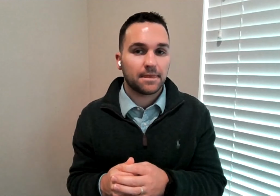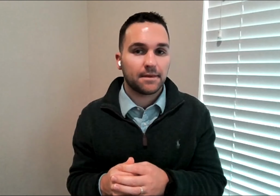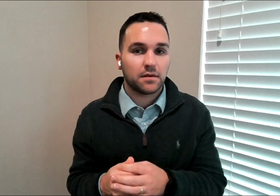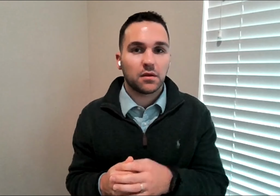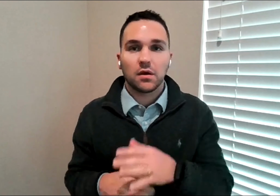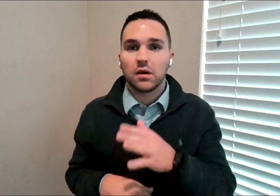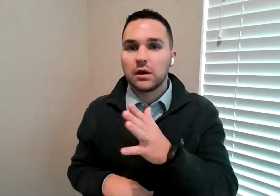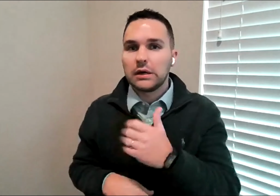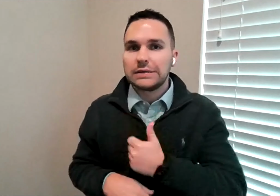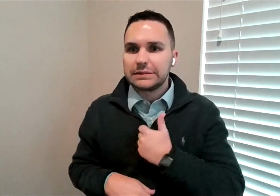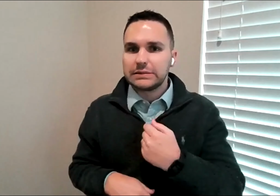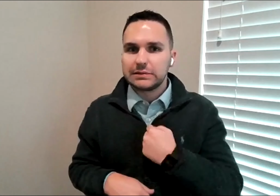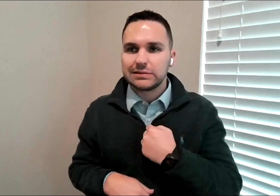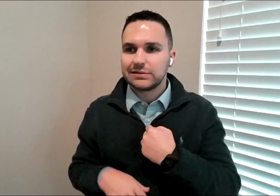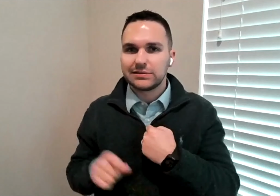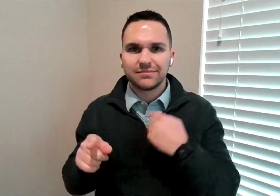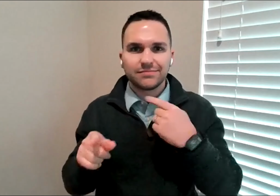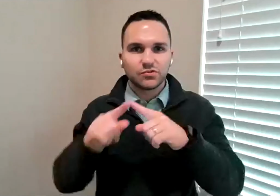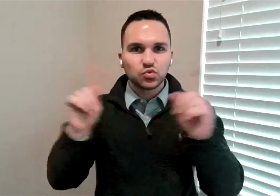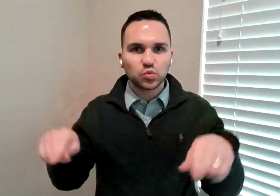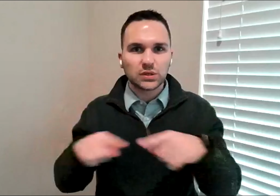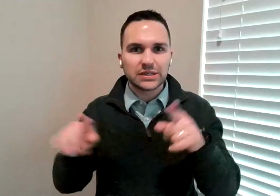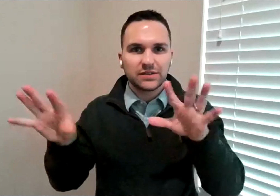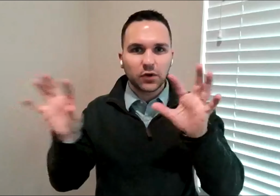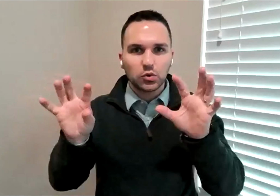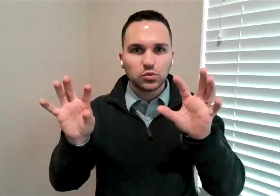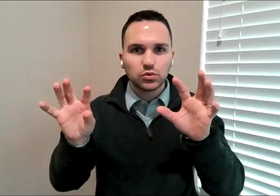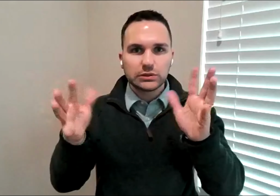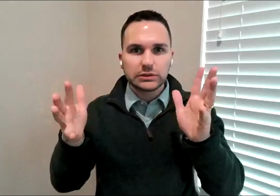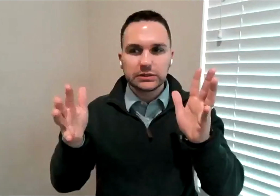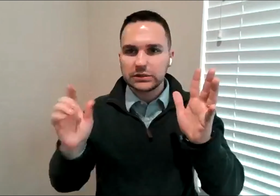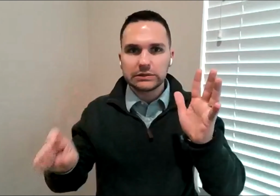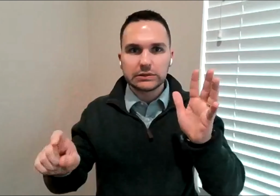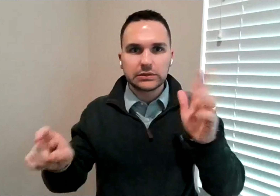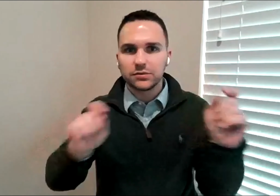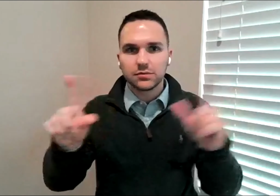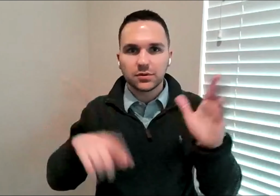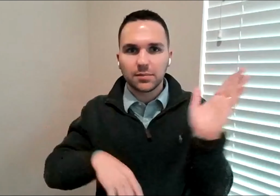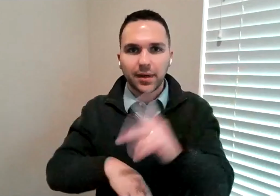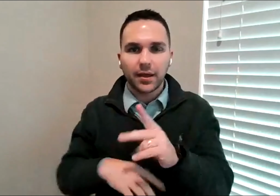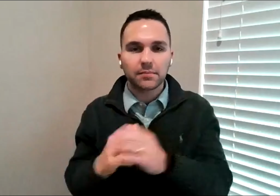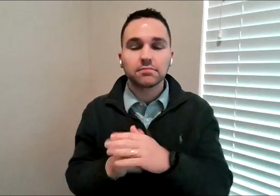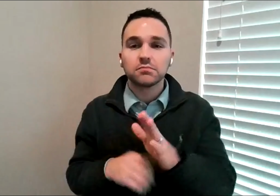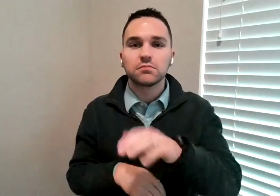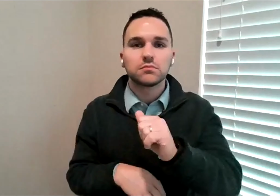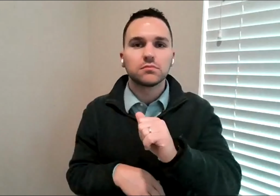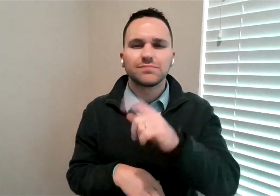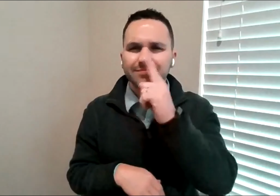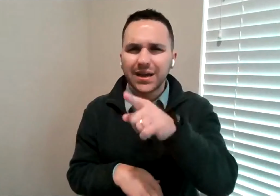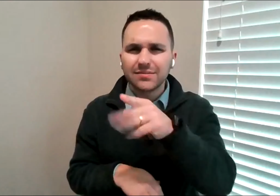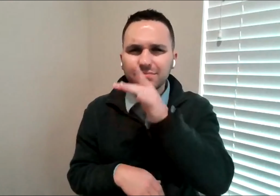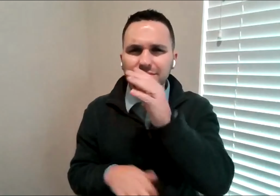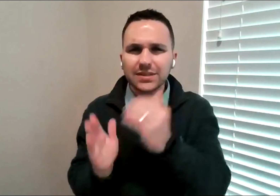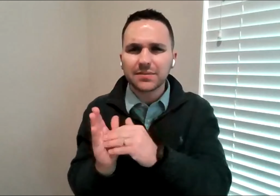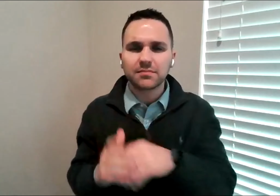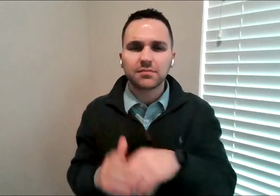Sorry, my screen just froze for a minute. I couldn't get you all back. Angelina, can you say that one more time?